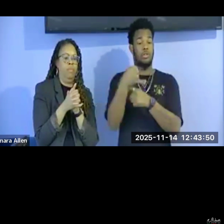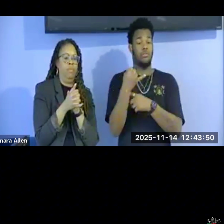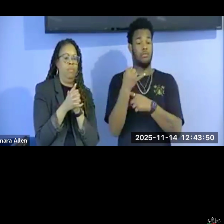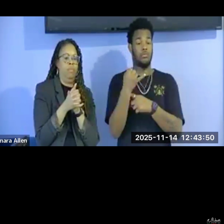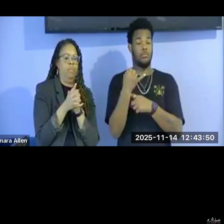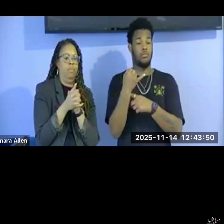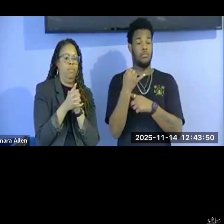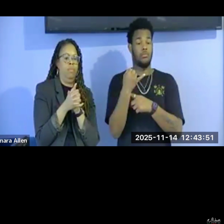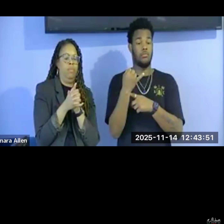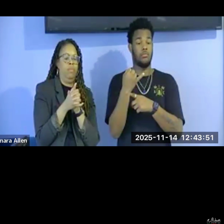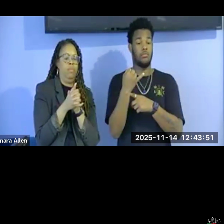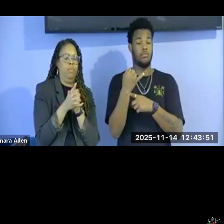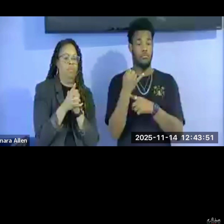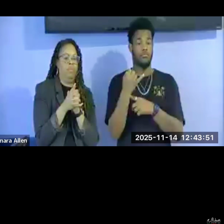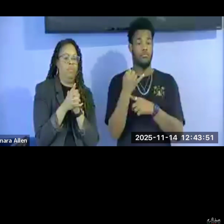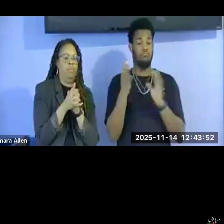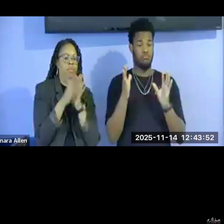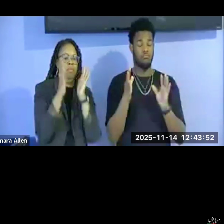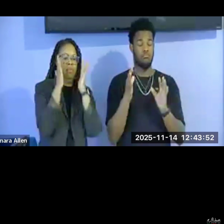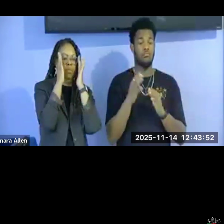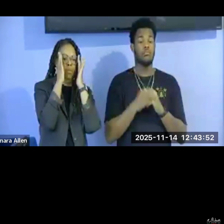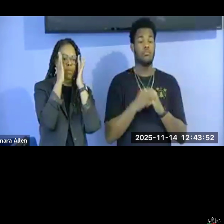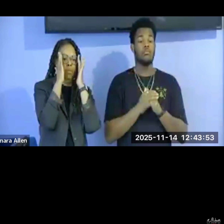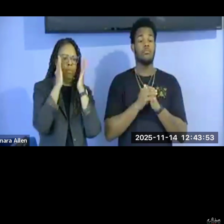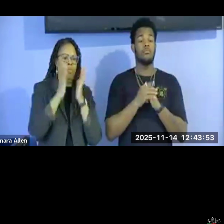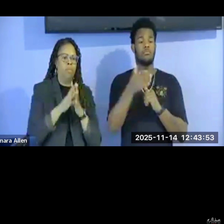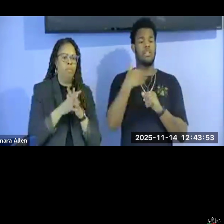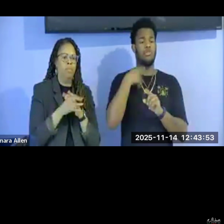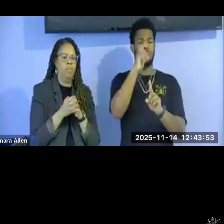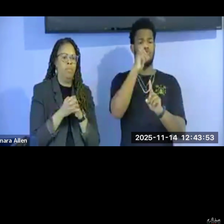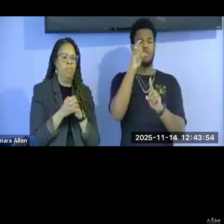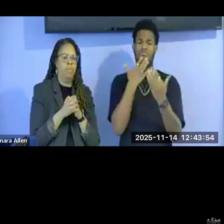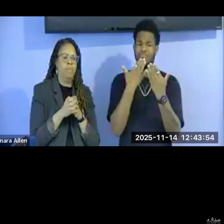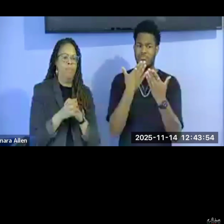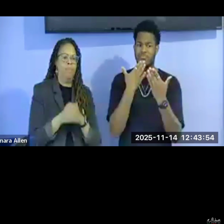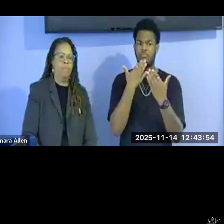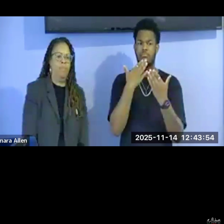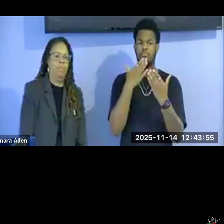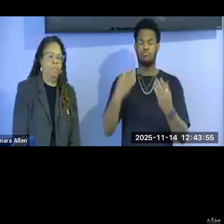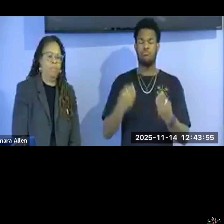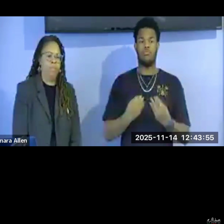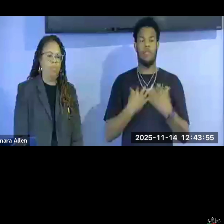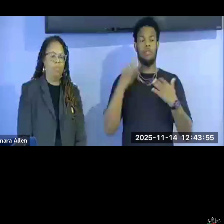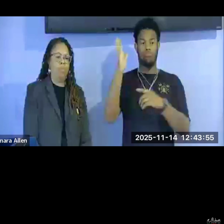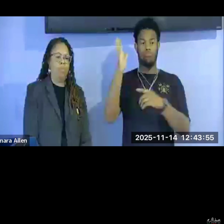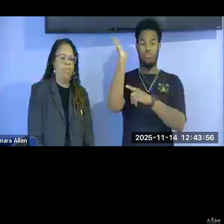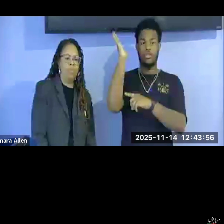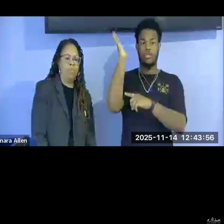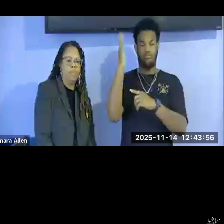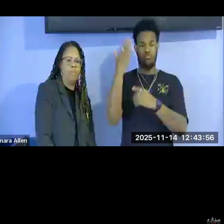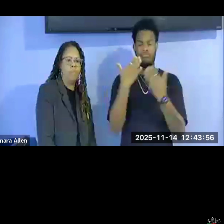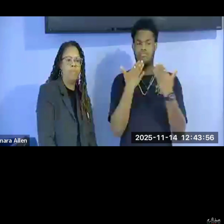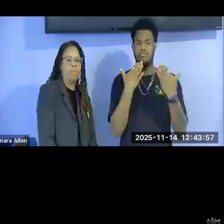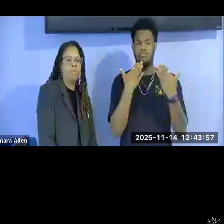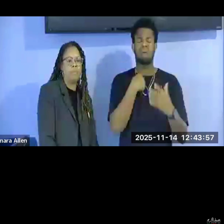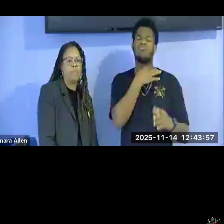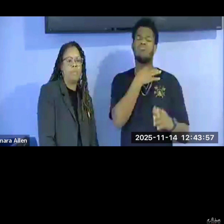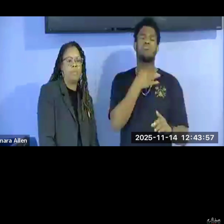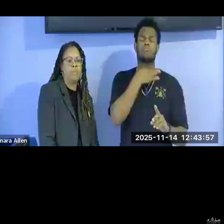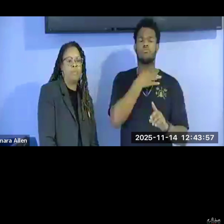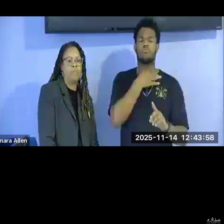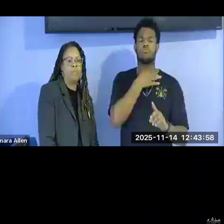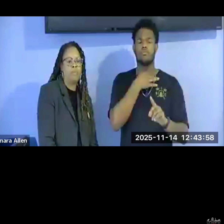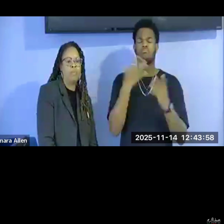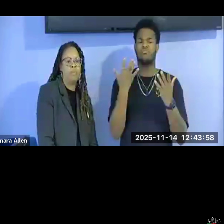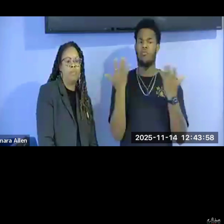We have another question from the chat on the Zoom. From FJ. Thank